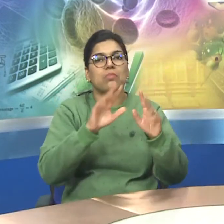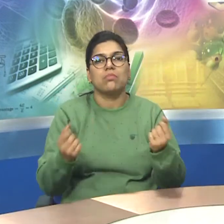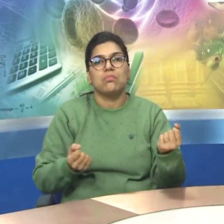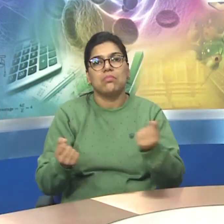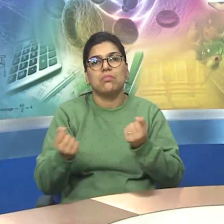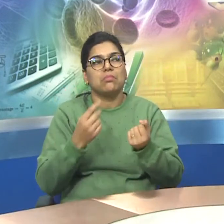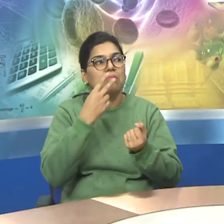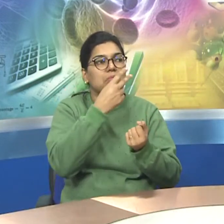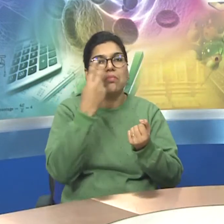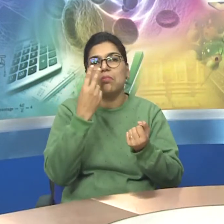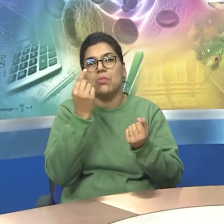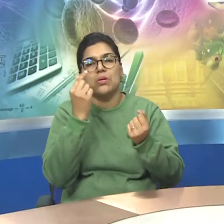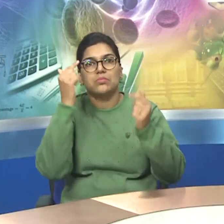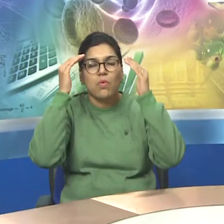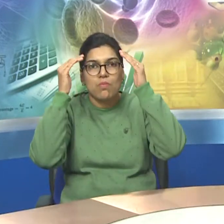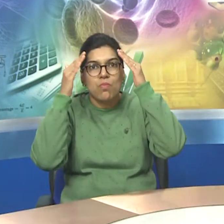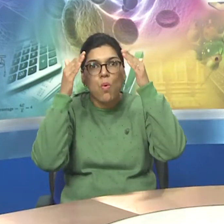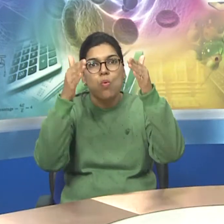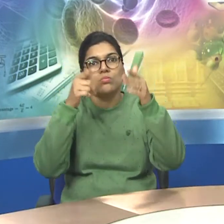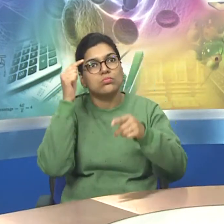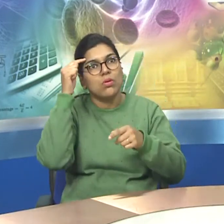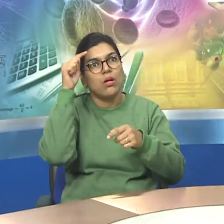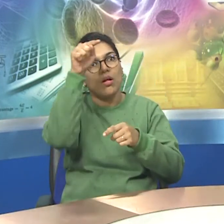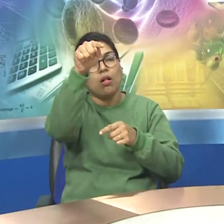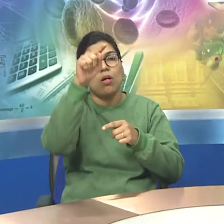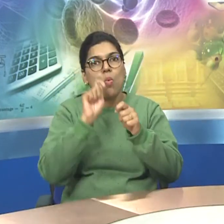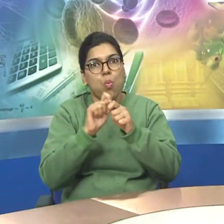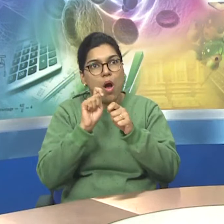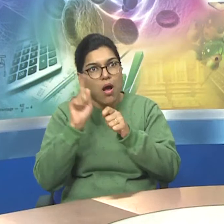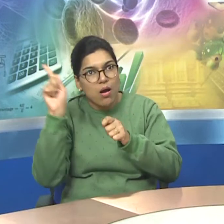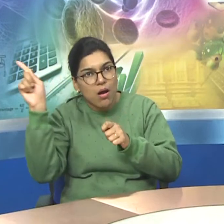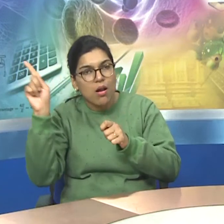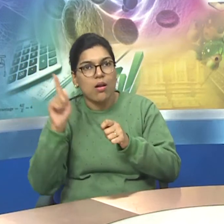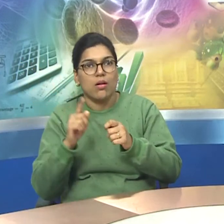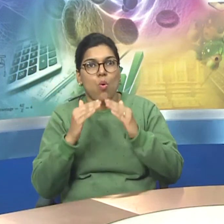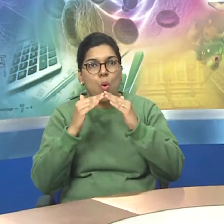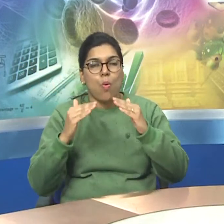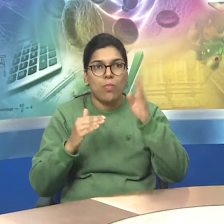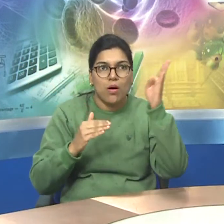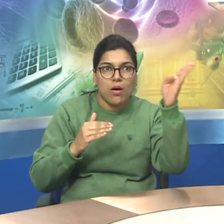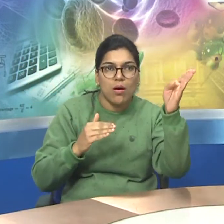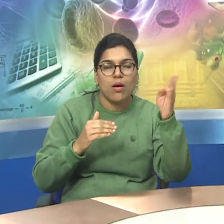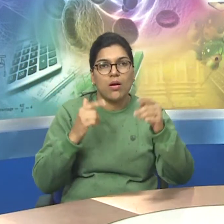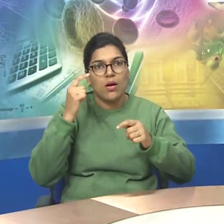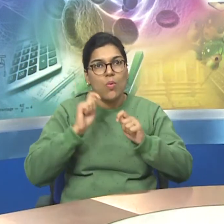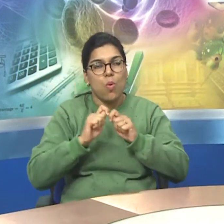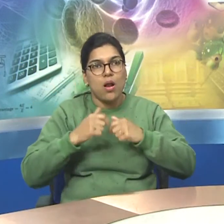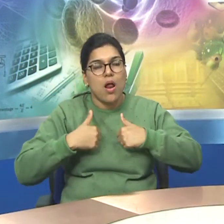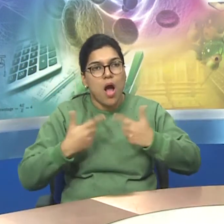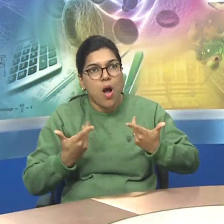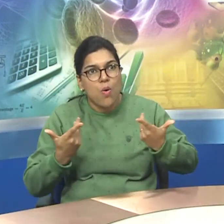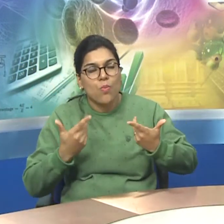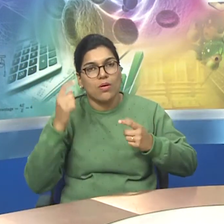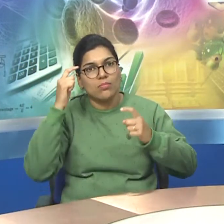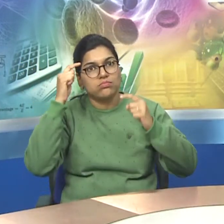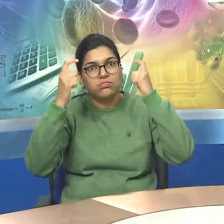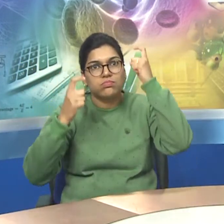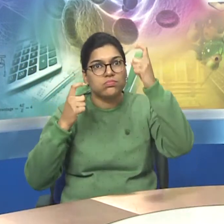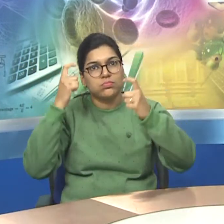Because in our day-to-day work we are being so much extra careful that we are worried about work, we are worried